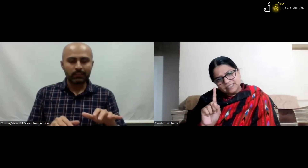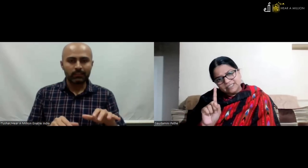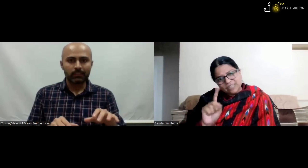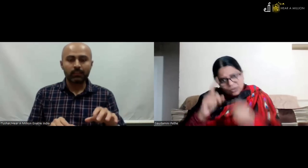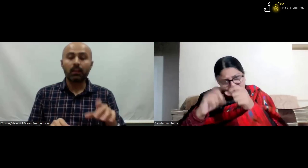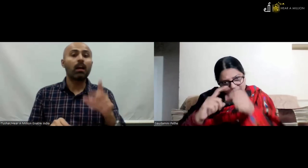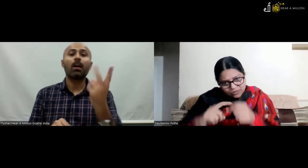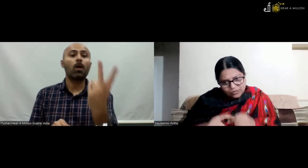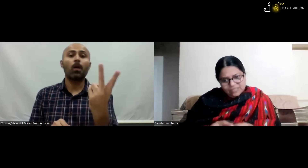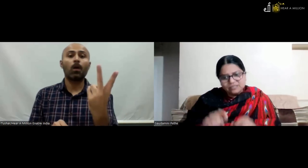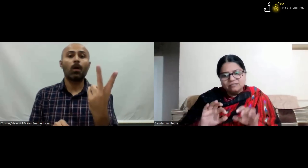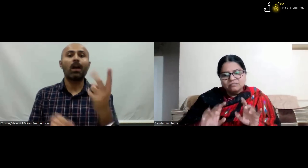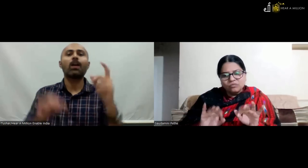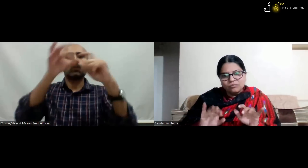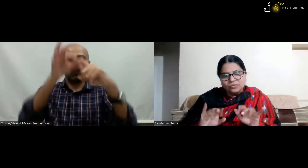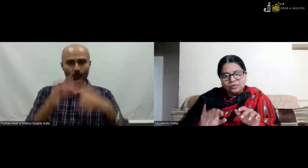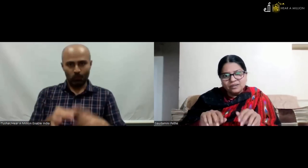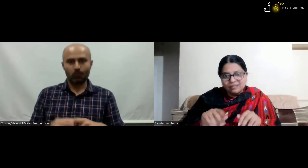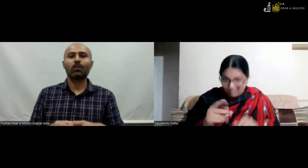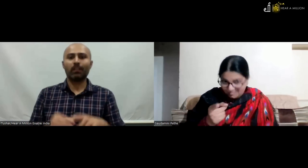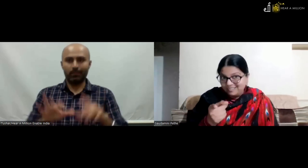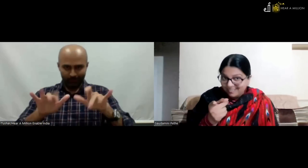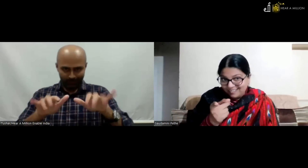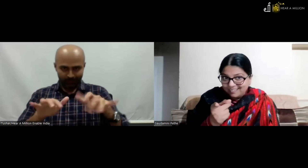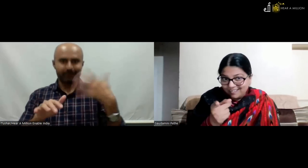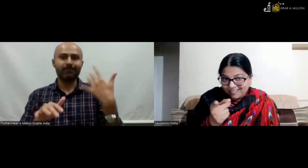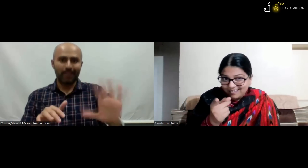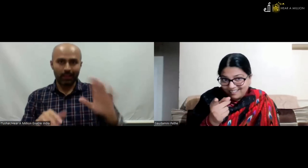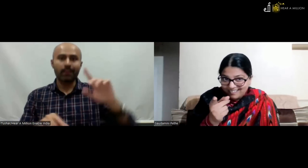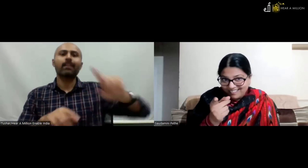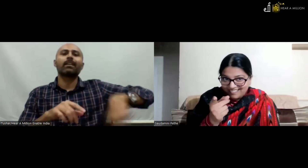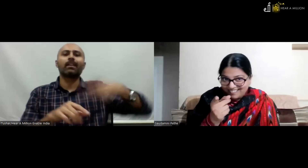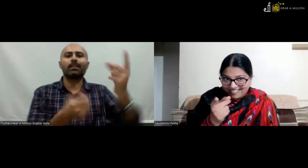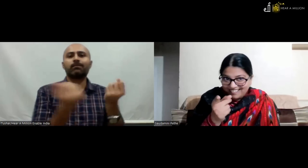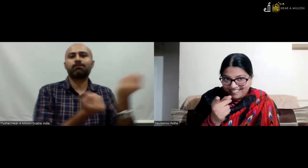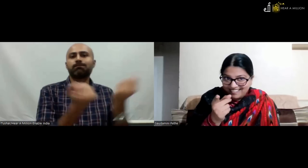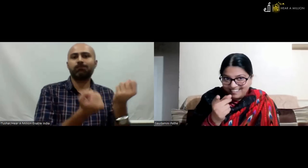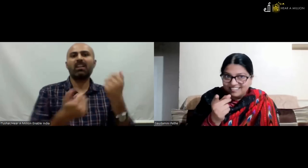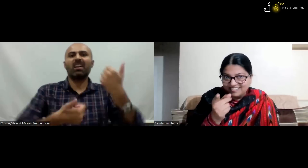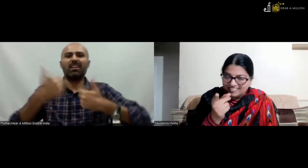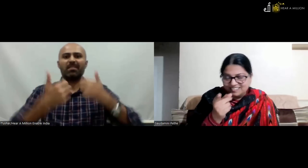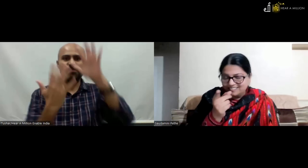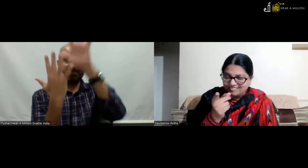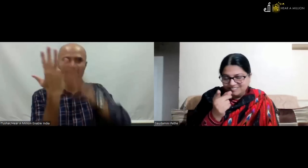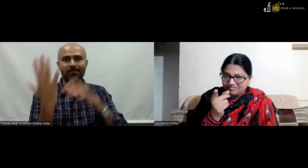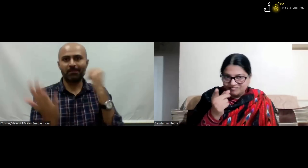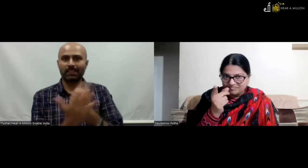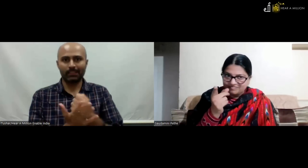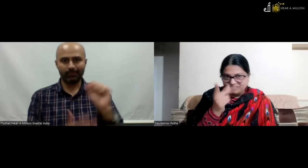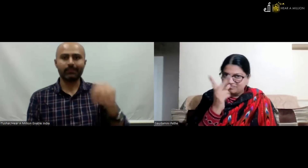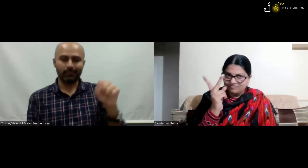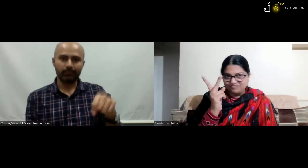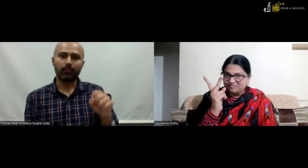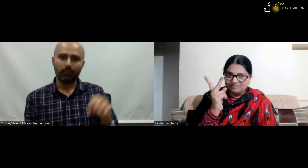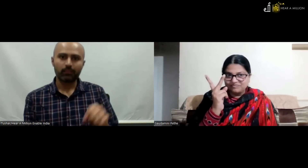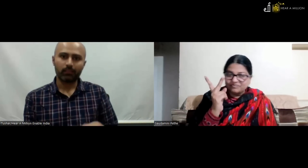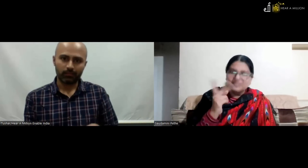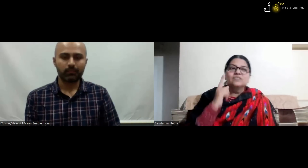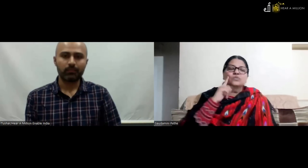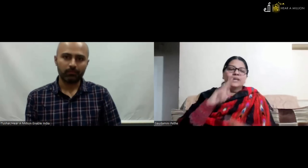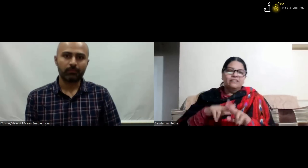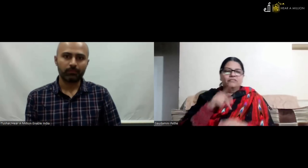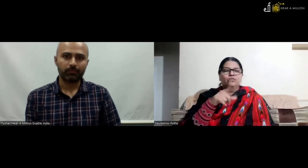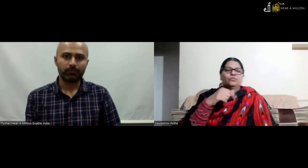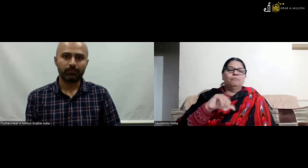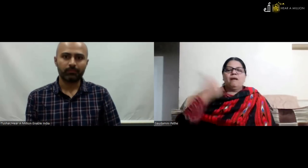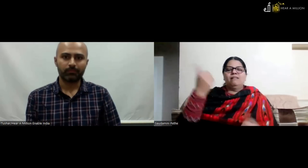to give the test also. So they have the questions, right? And that's a computer-based test. And after that, we have a driving test,